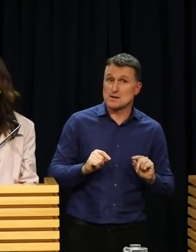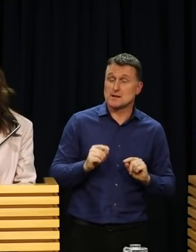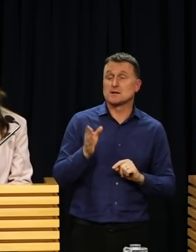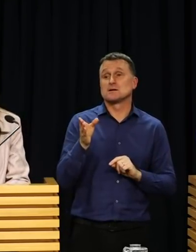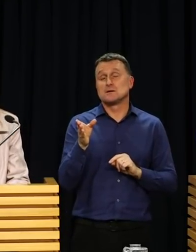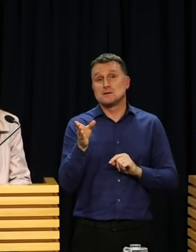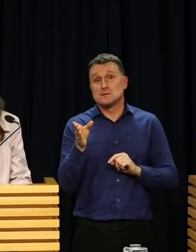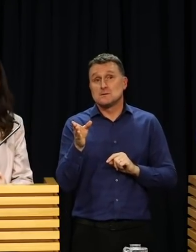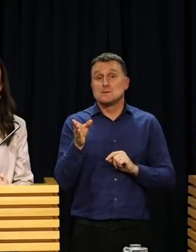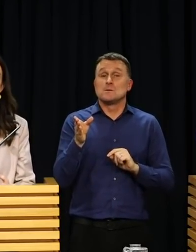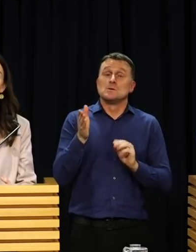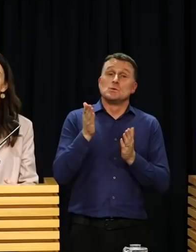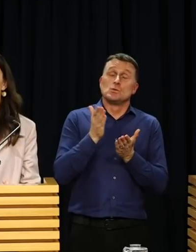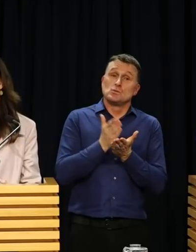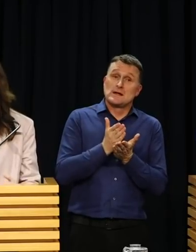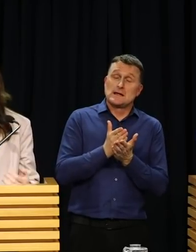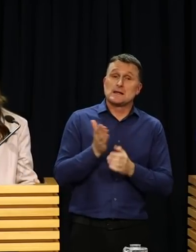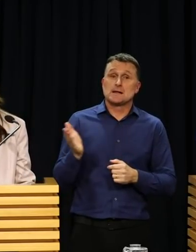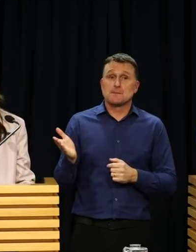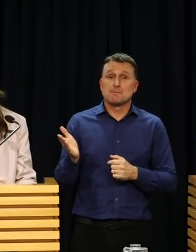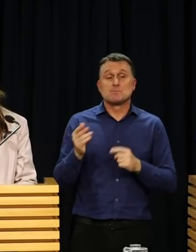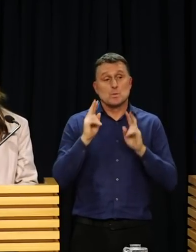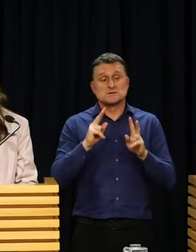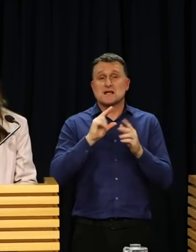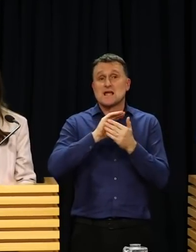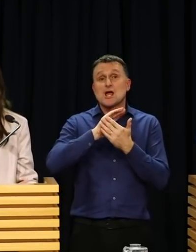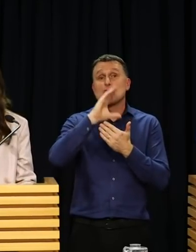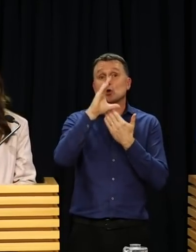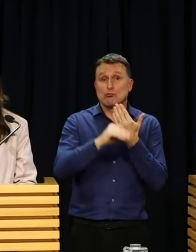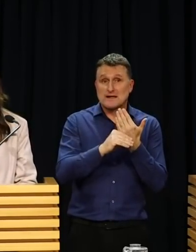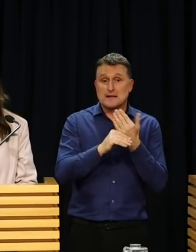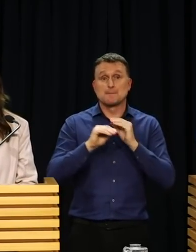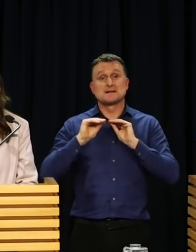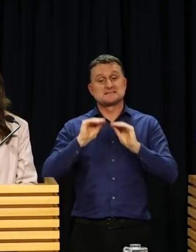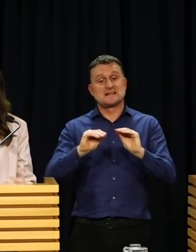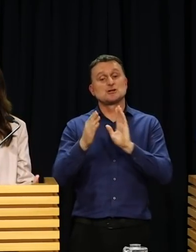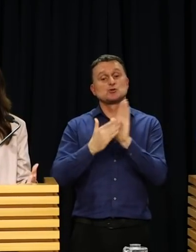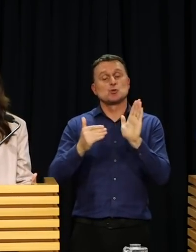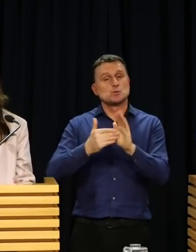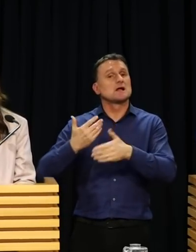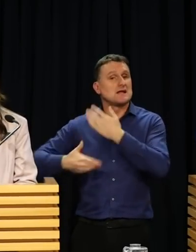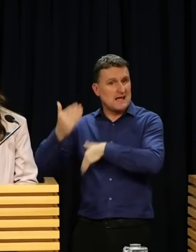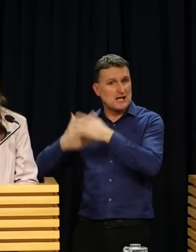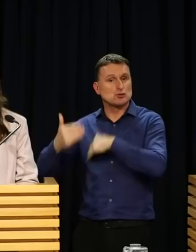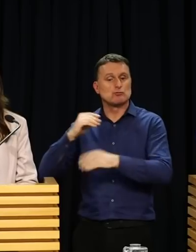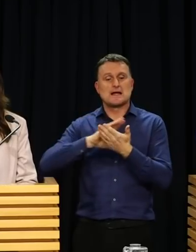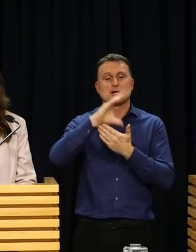see that actually within the curriculum for teaching New Zealand history in schools, it does speak